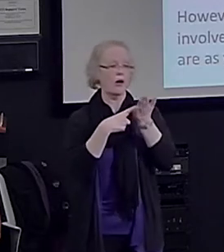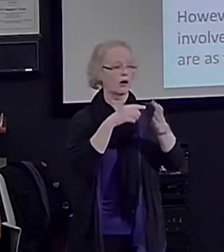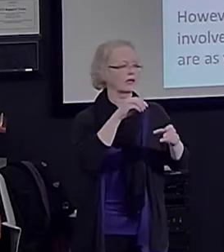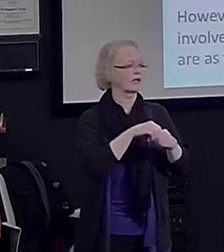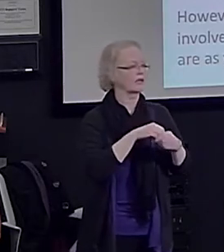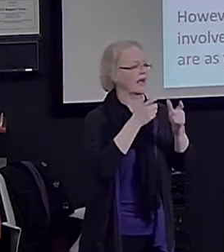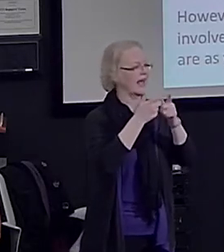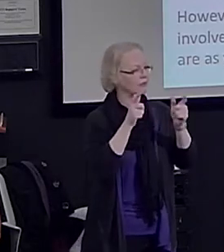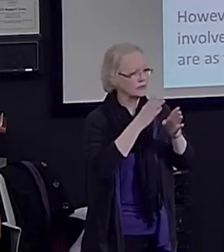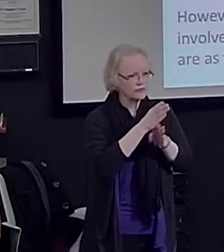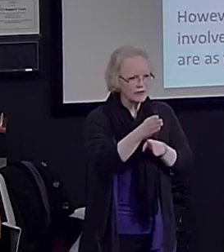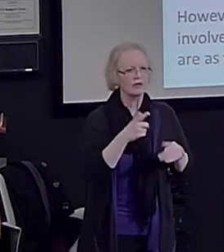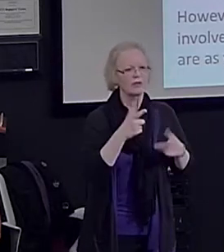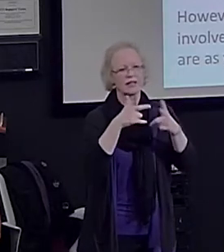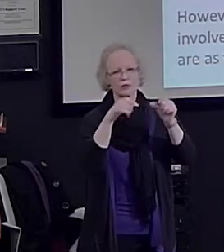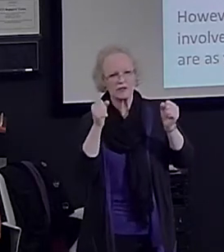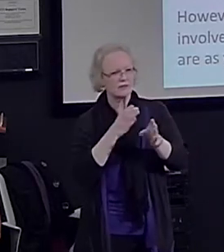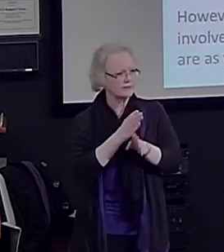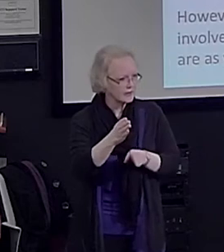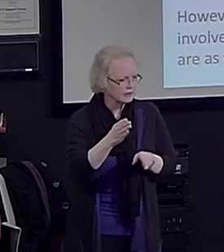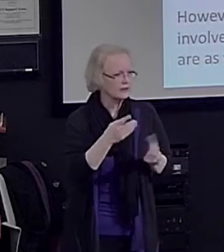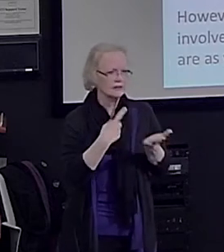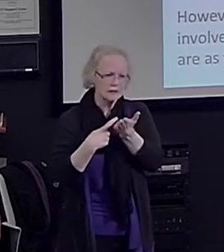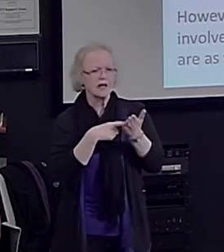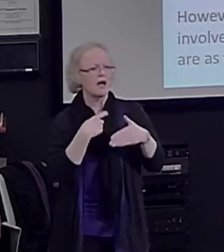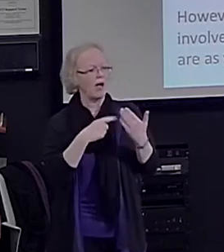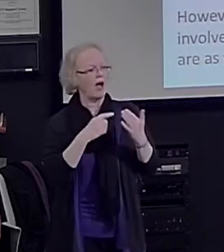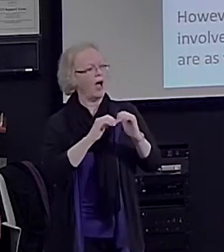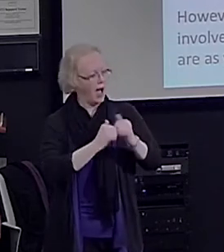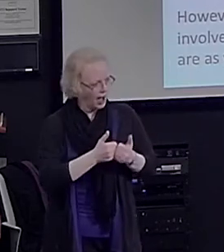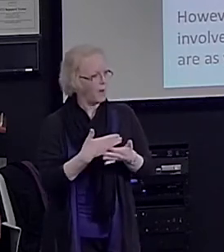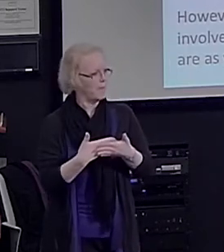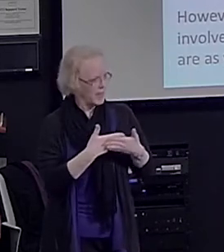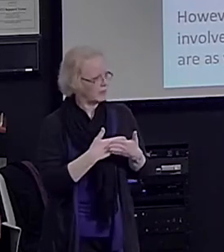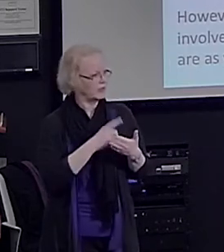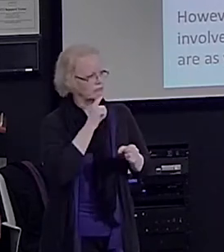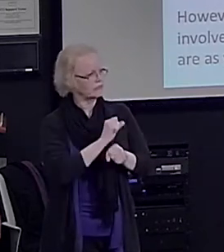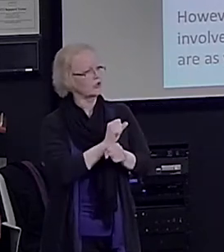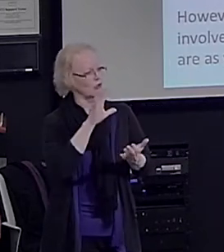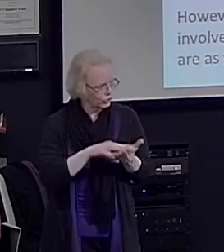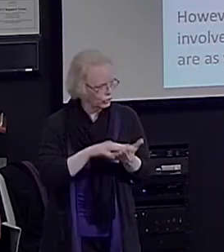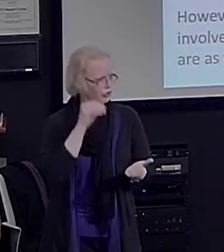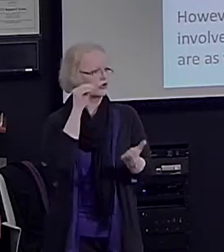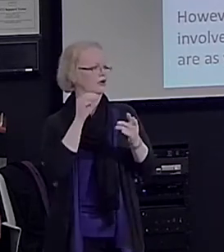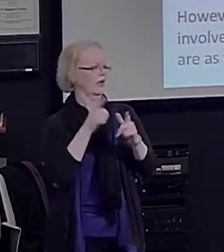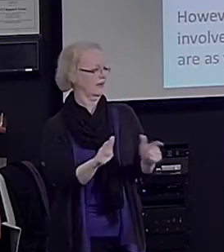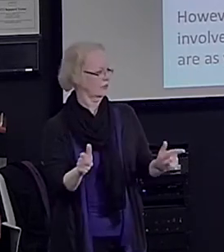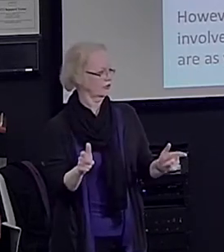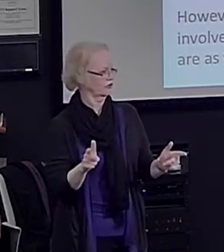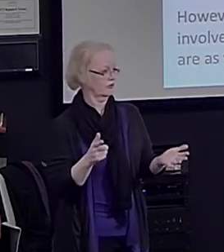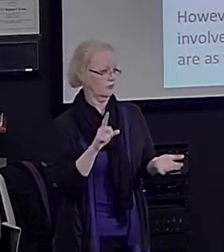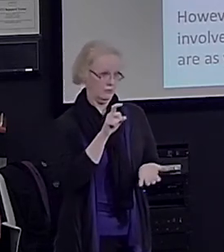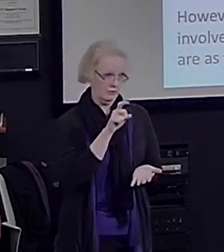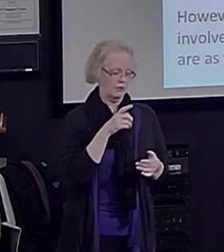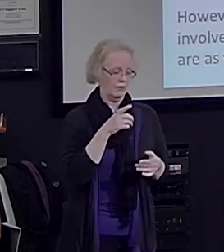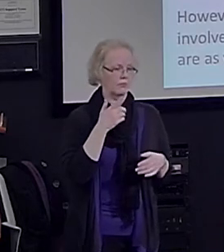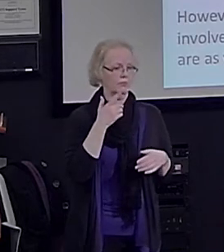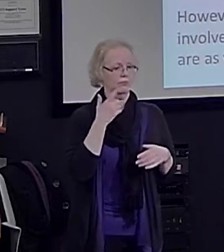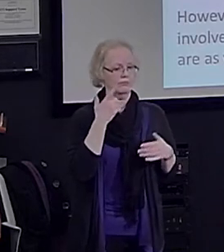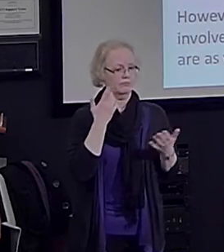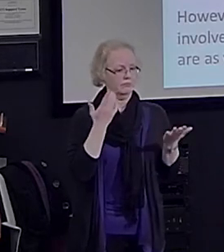domain in the linguistics domain about how babies actually learn language i mean is it that um there